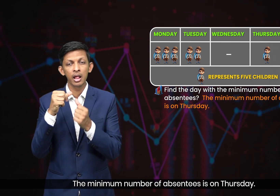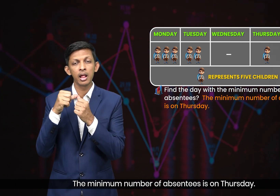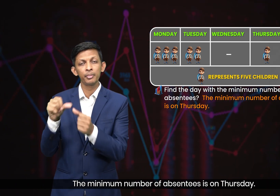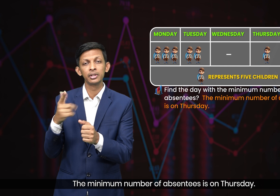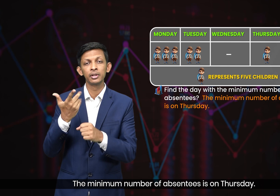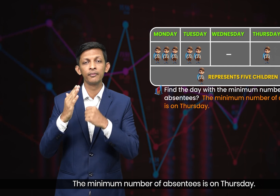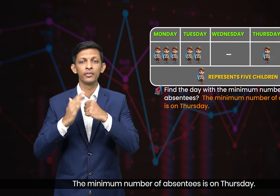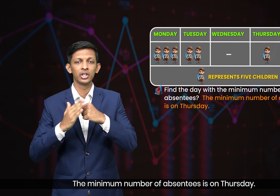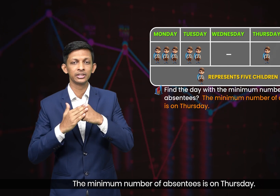Thursday.